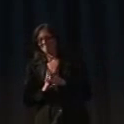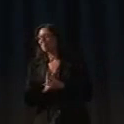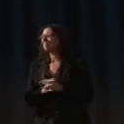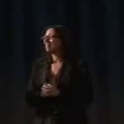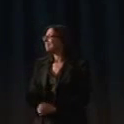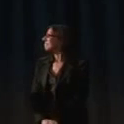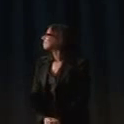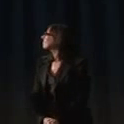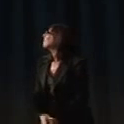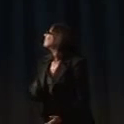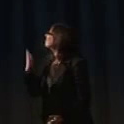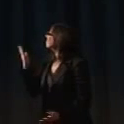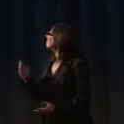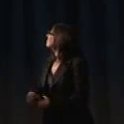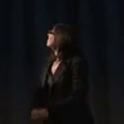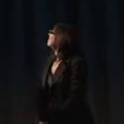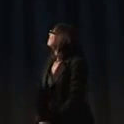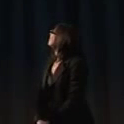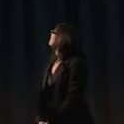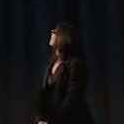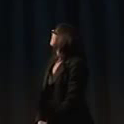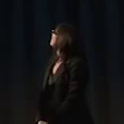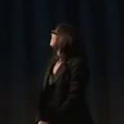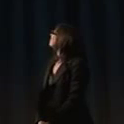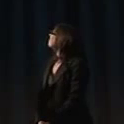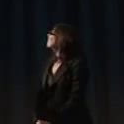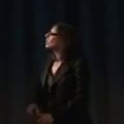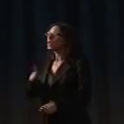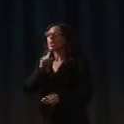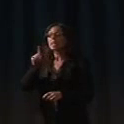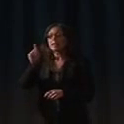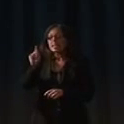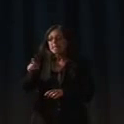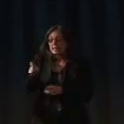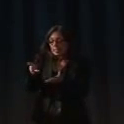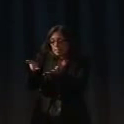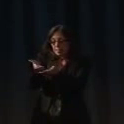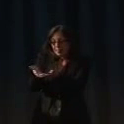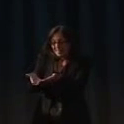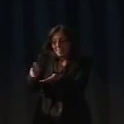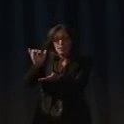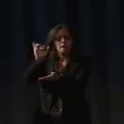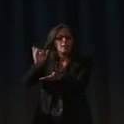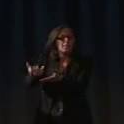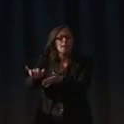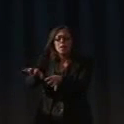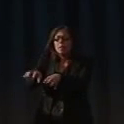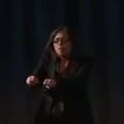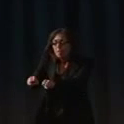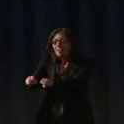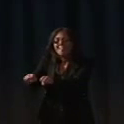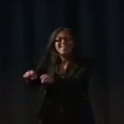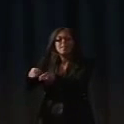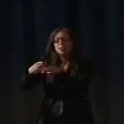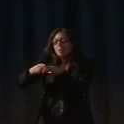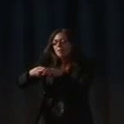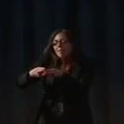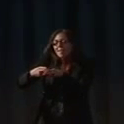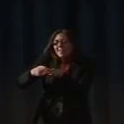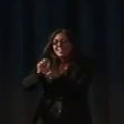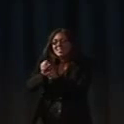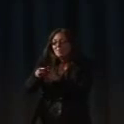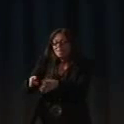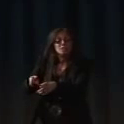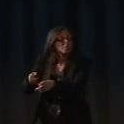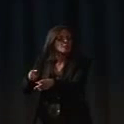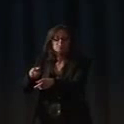You need a figure that occupies this intermediary situation, which is never really conceptualized, of staging the